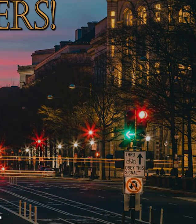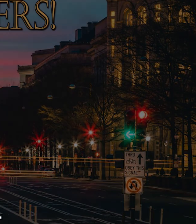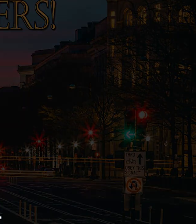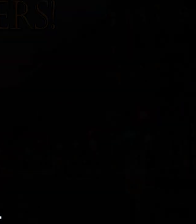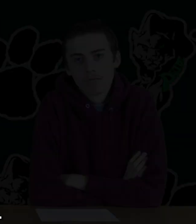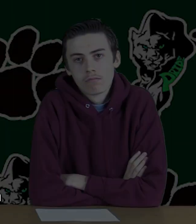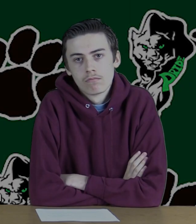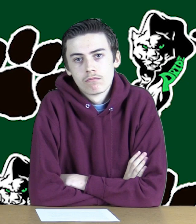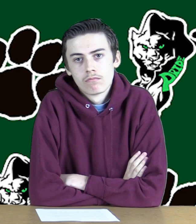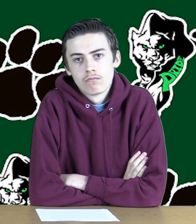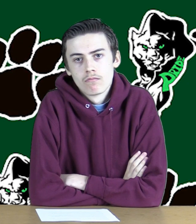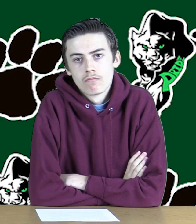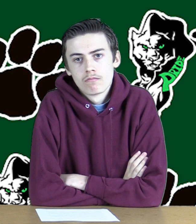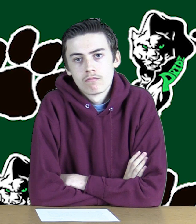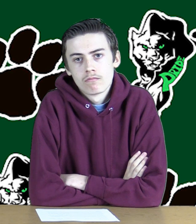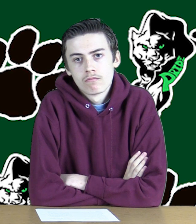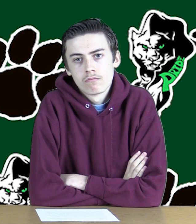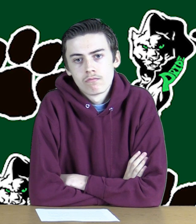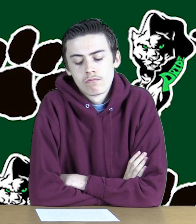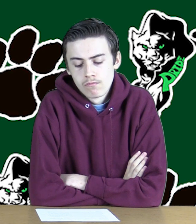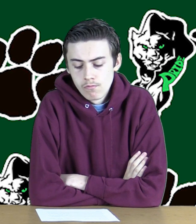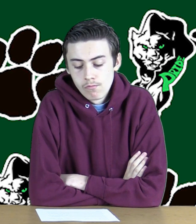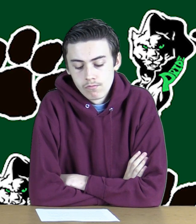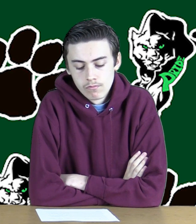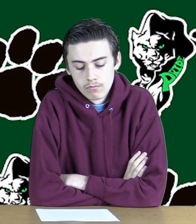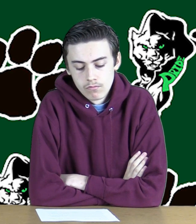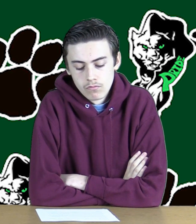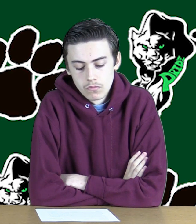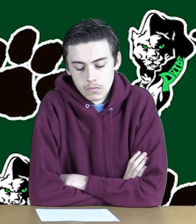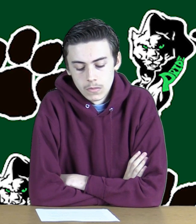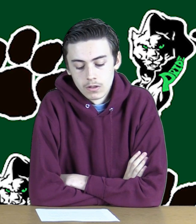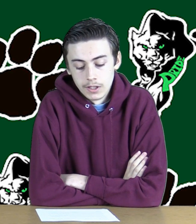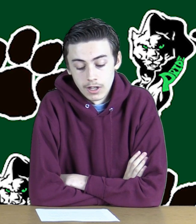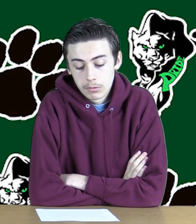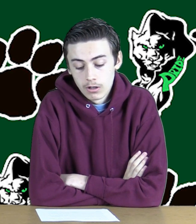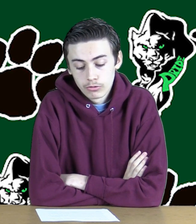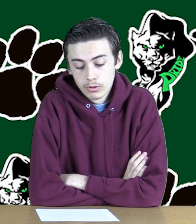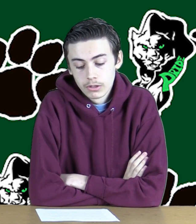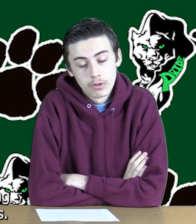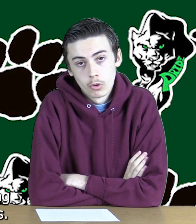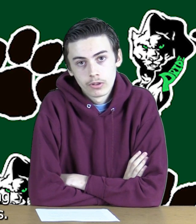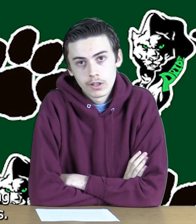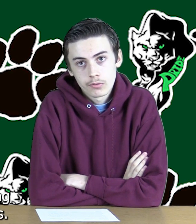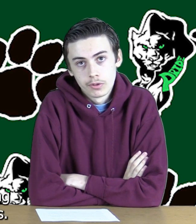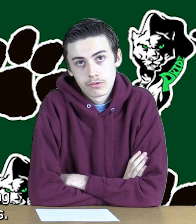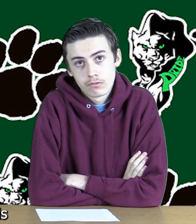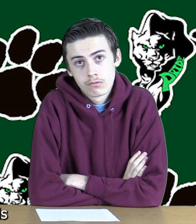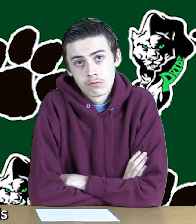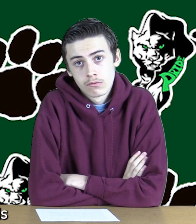Good morning, Person High. It's Tighten Up Tuesday, September 19th, 2023. I'm Sean White. And I'm Colin Twigg with Morning Announcements. This Thursday